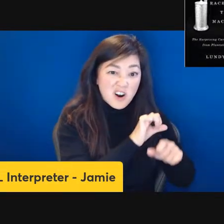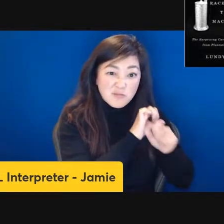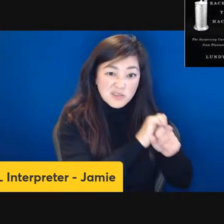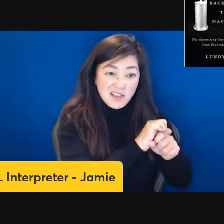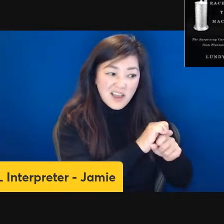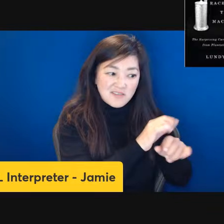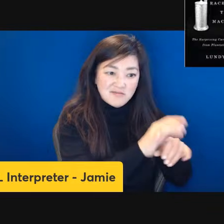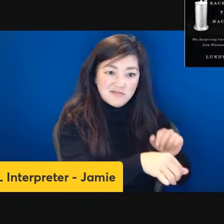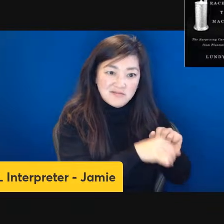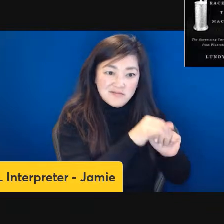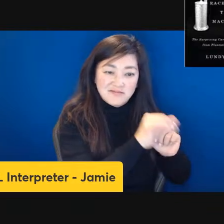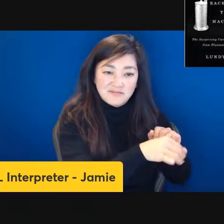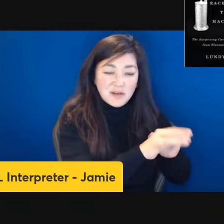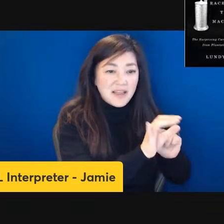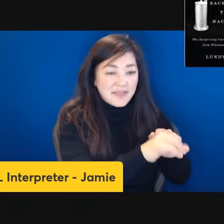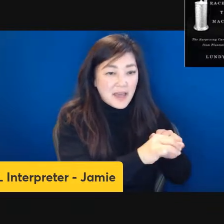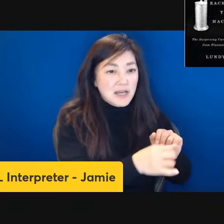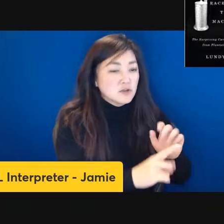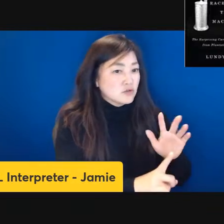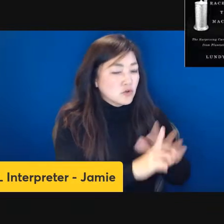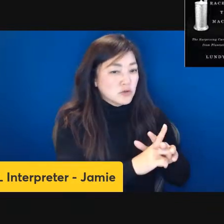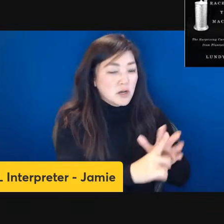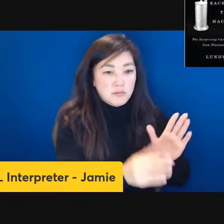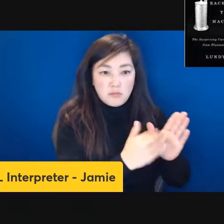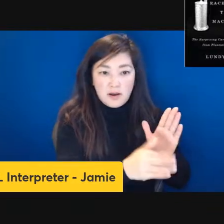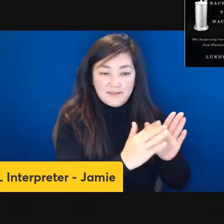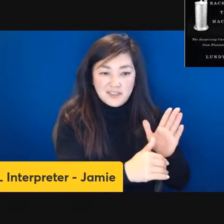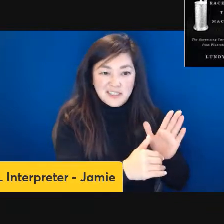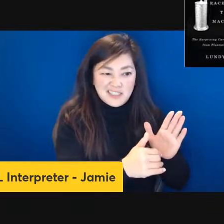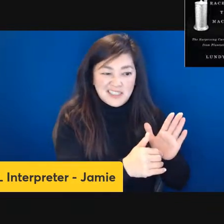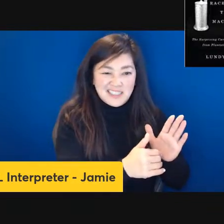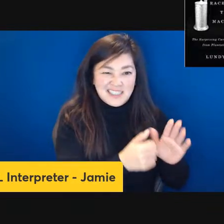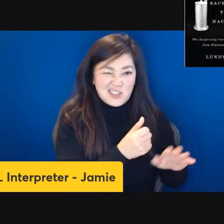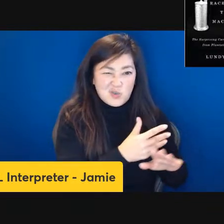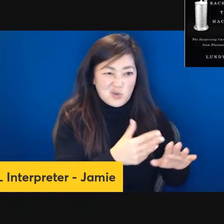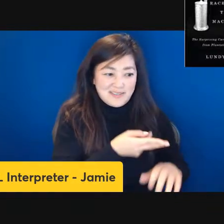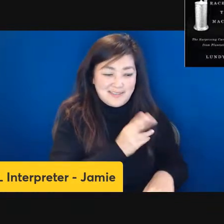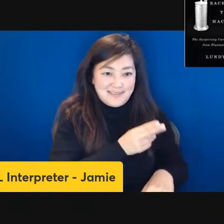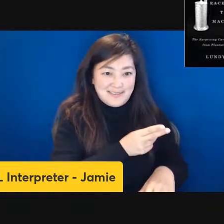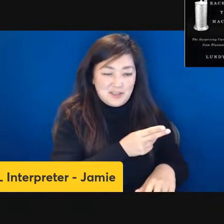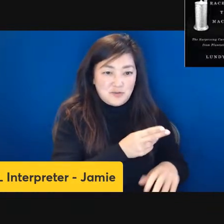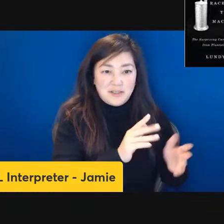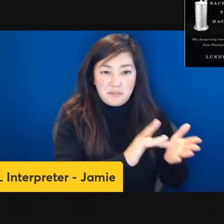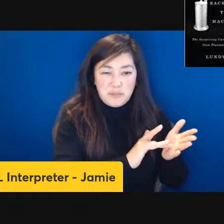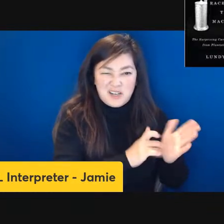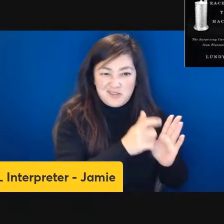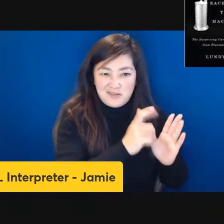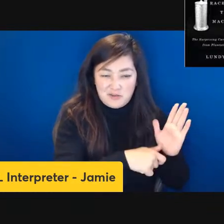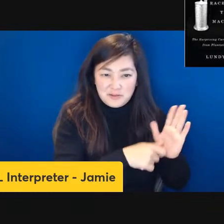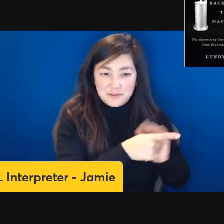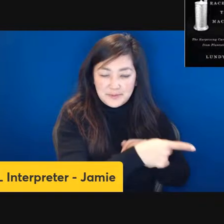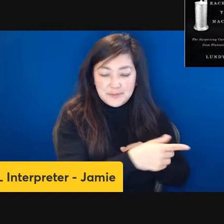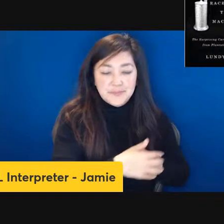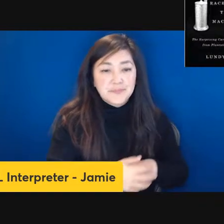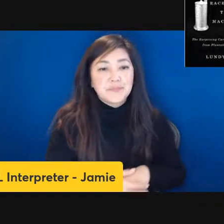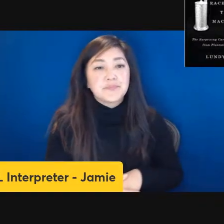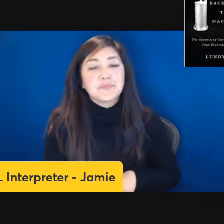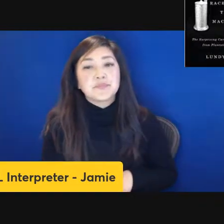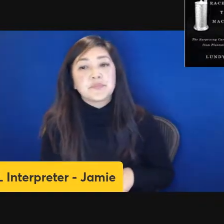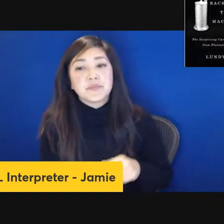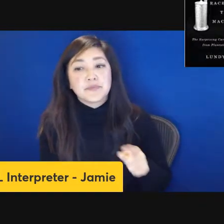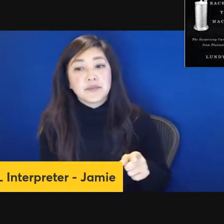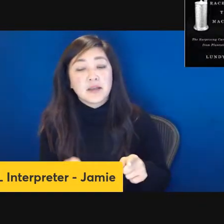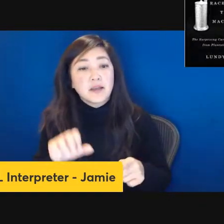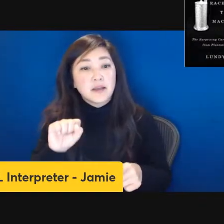on lung function. In the 1840s, as I'm sure most of you have heard, the spirometer was